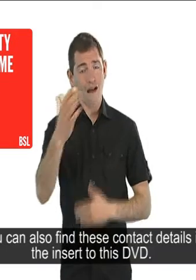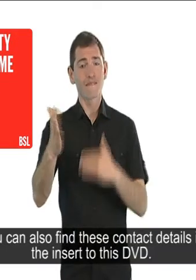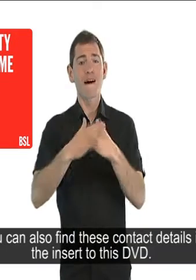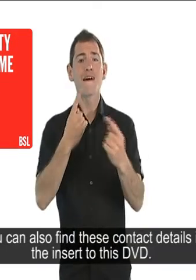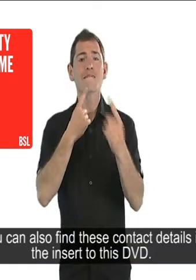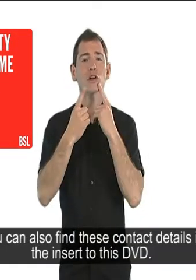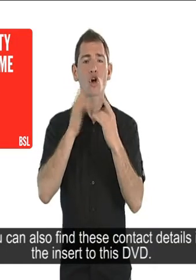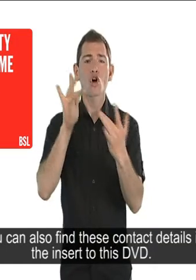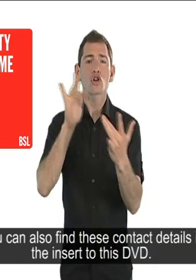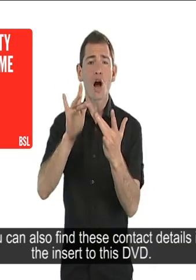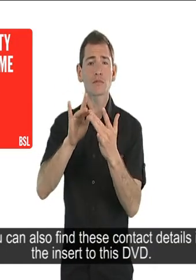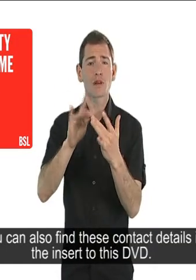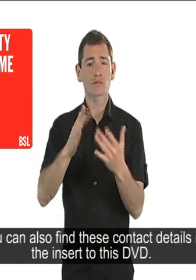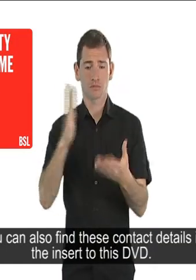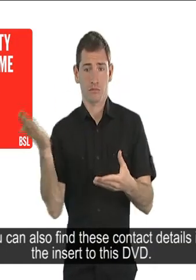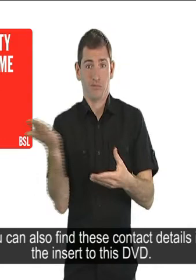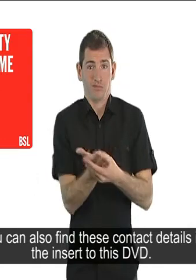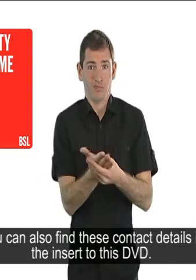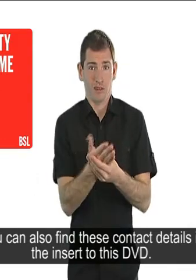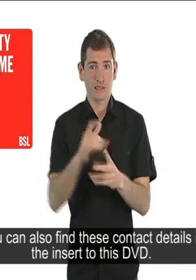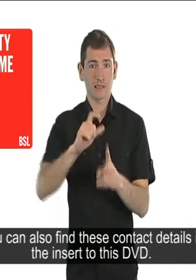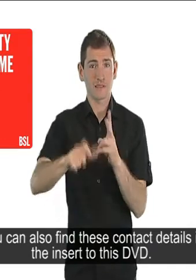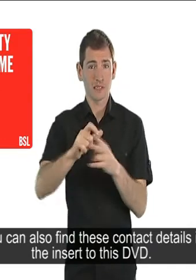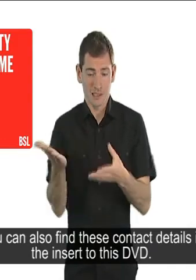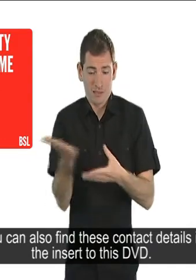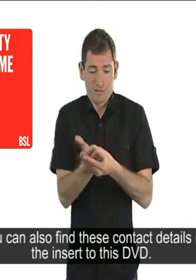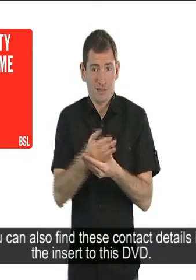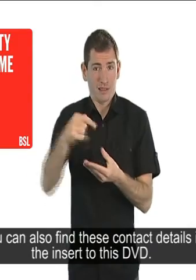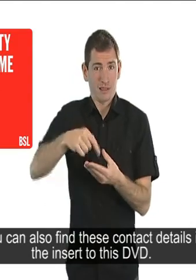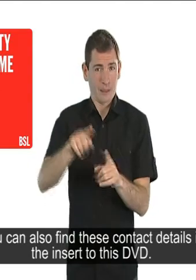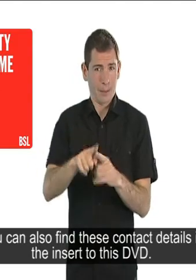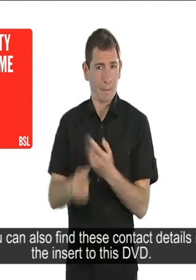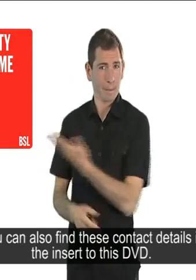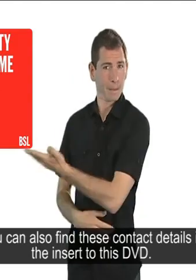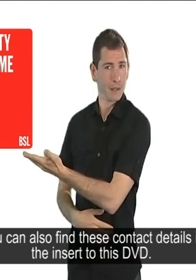You can also find these contact details in the insert to this DVD.